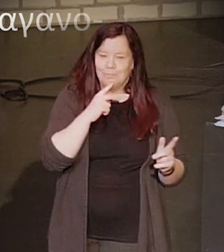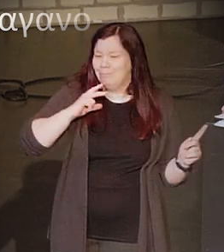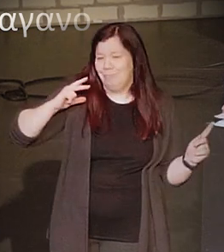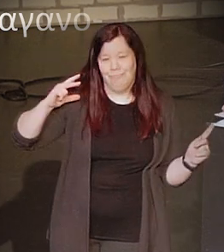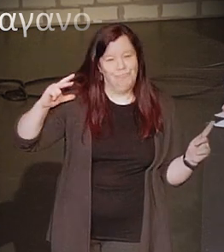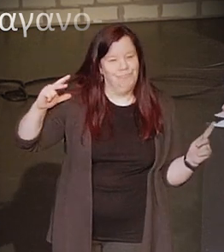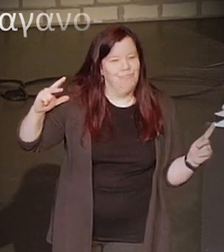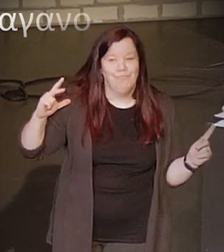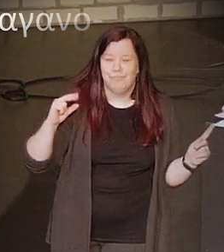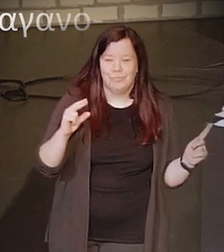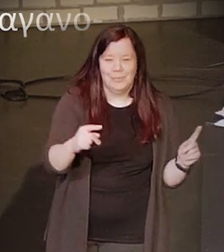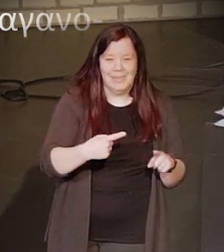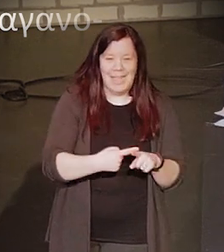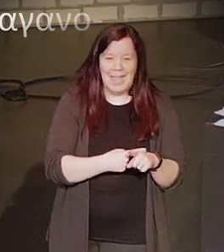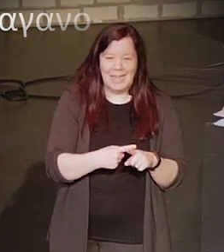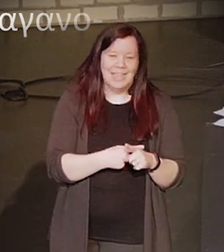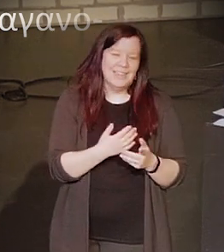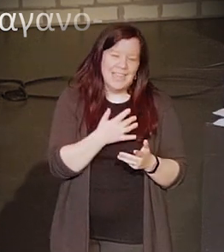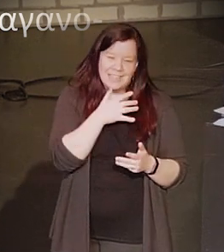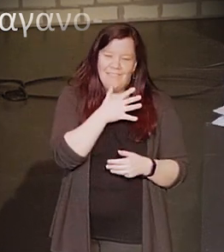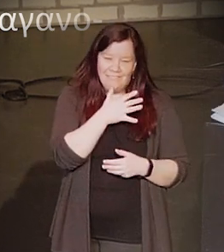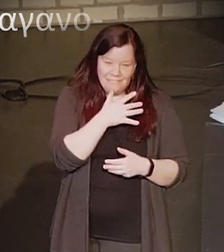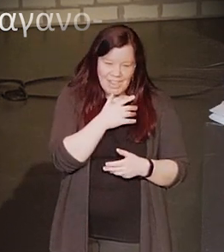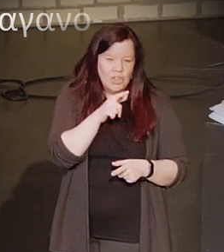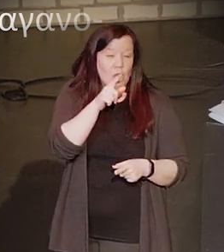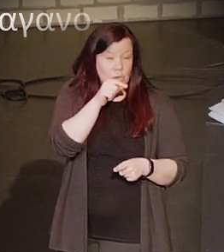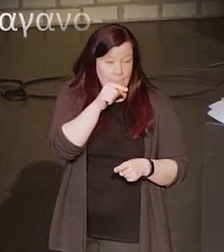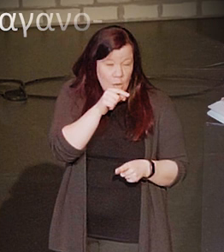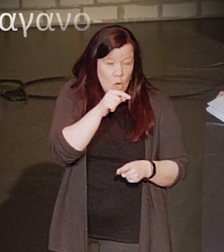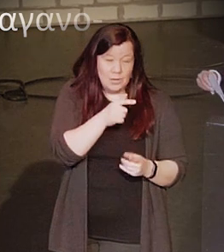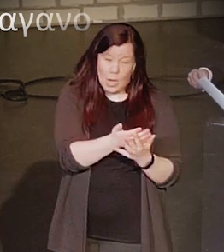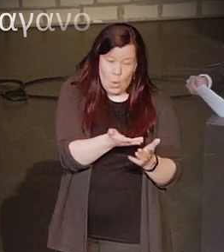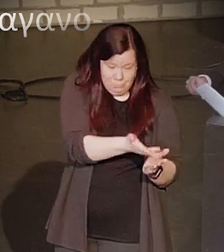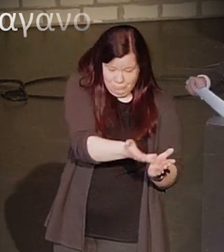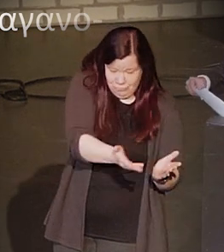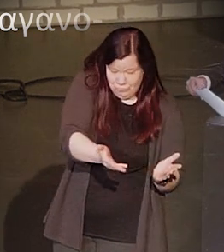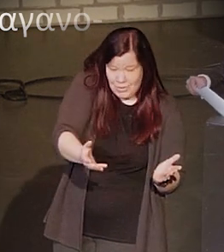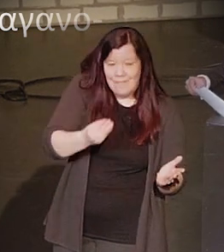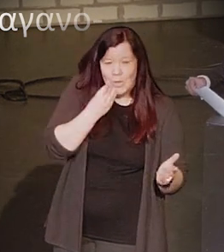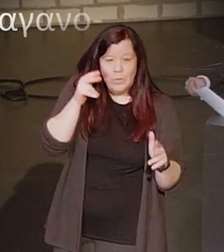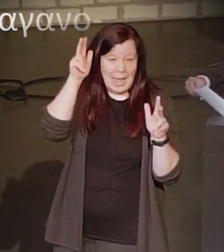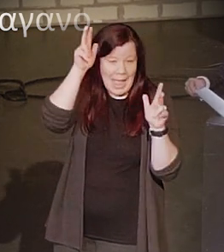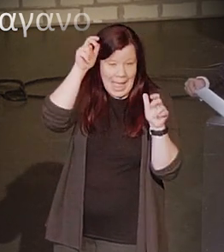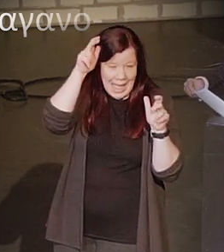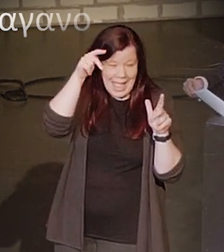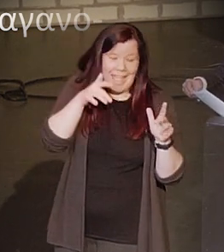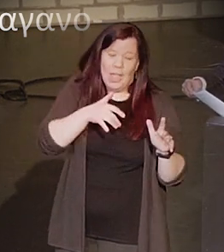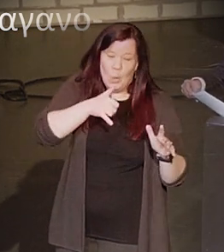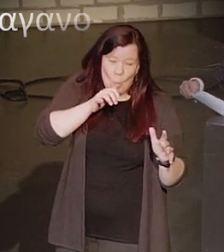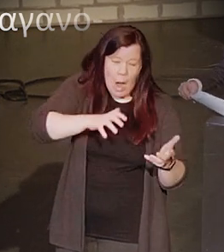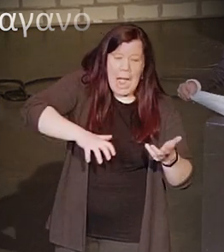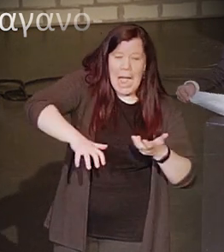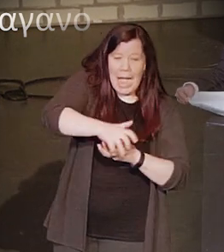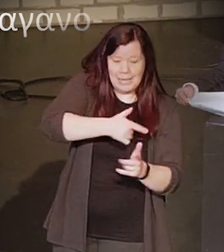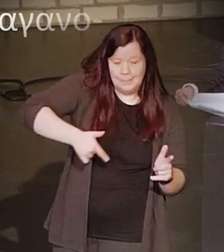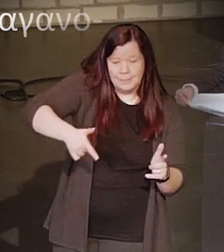savory pickle sauce and thrushes with blackbirds and various pigeons and roosters and pan-roasted wagtails and larks and nice chunks of hare marinated in mulled wine and all